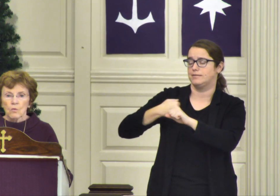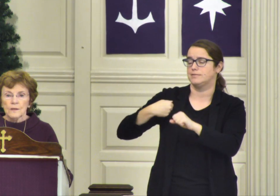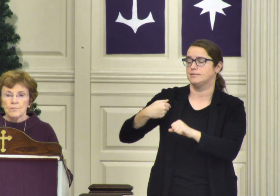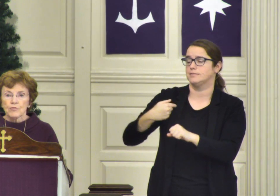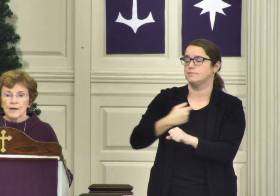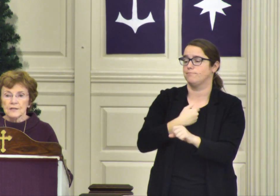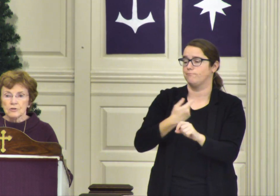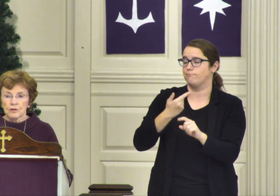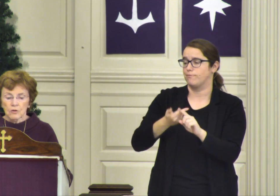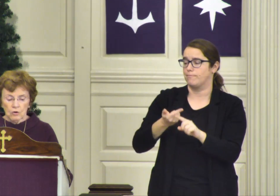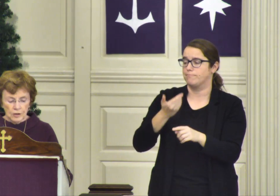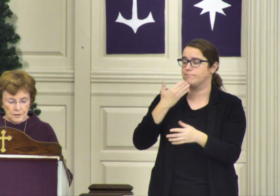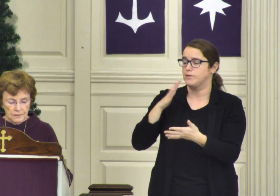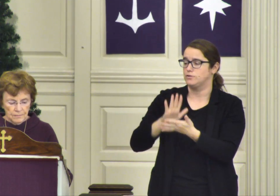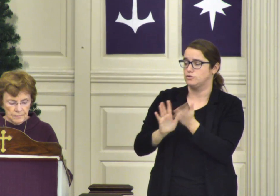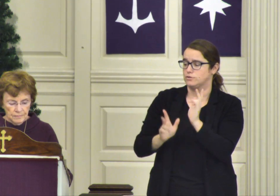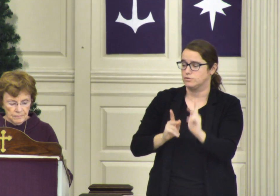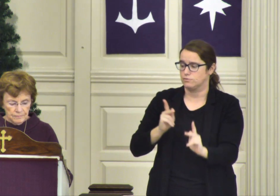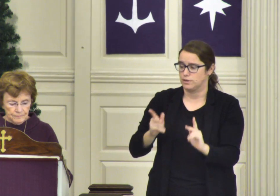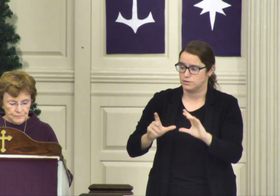We pray to the Lord.